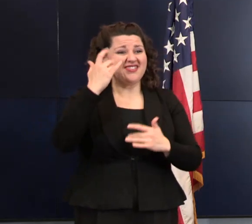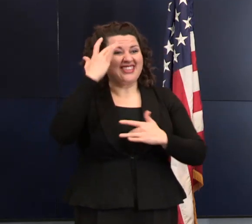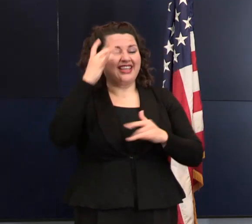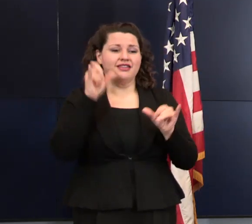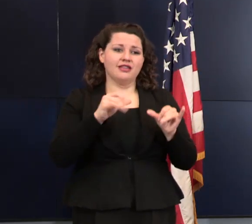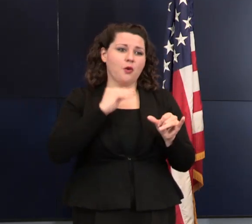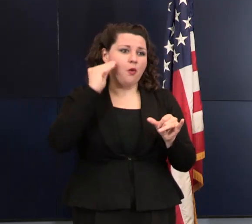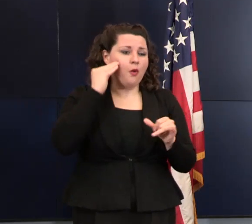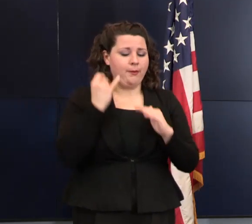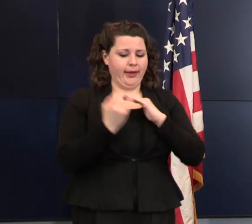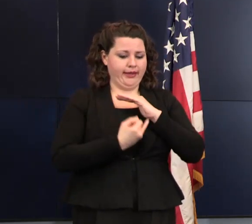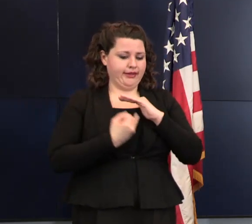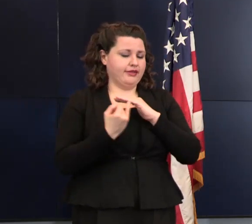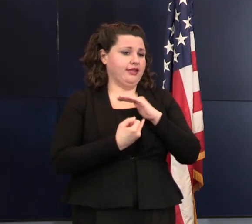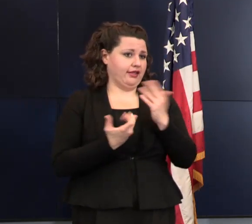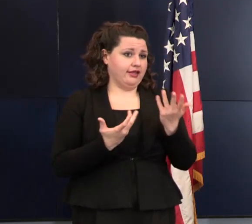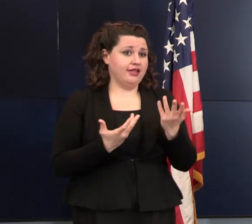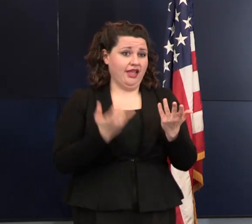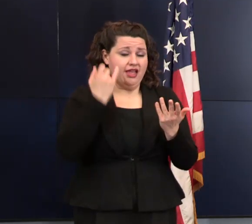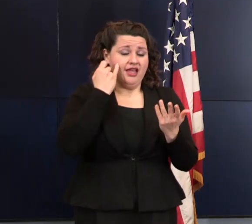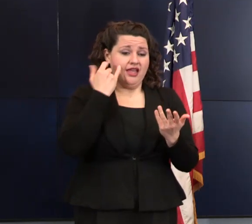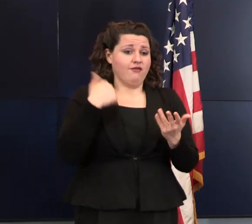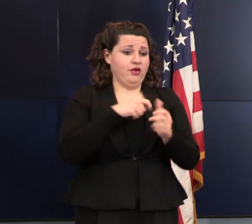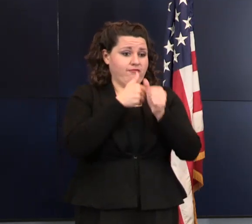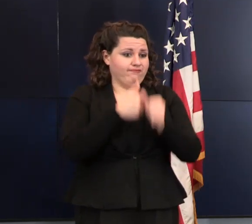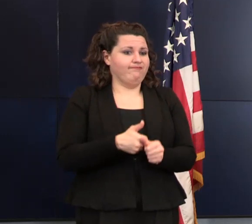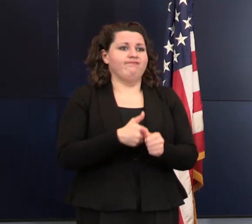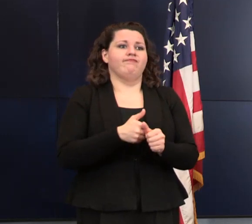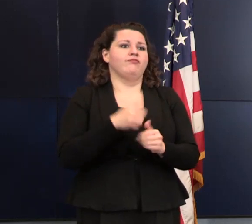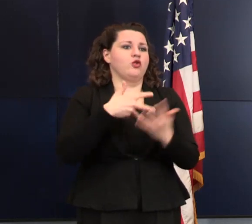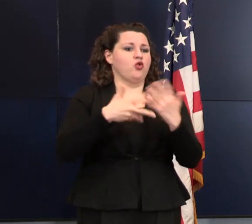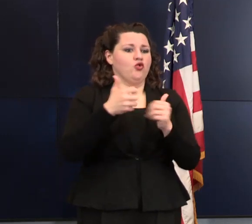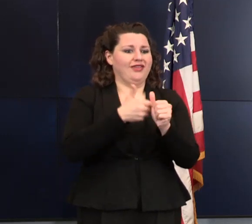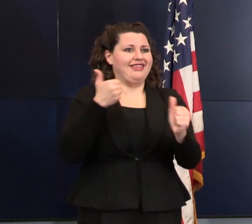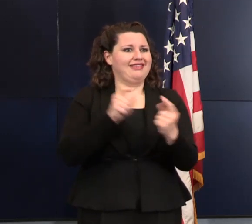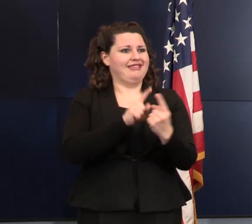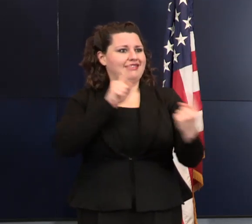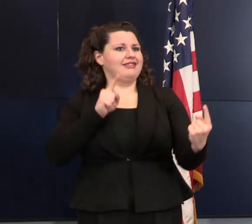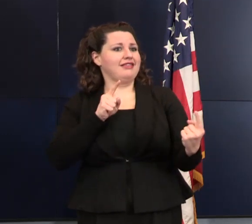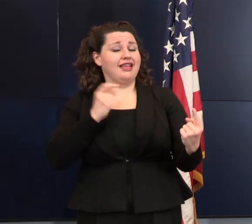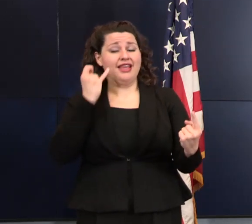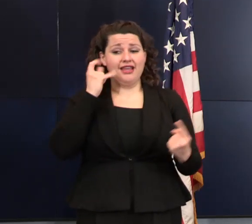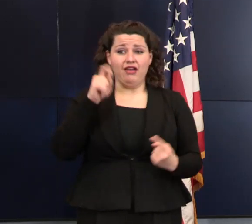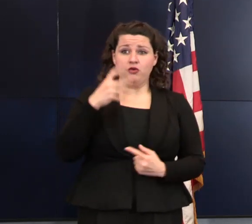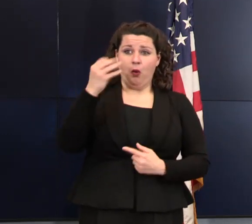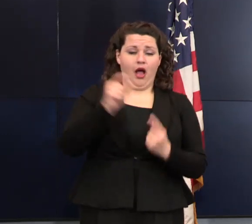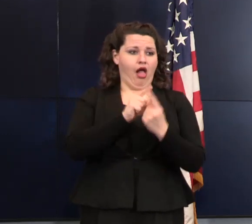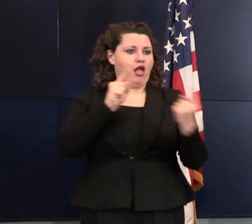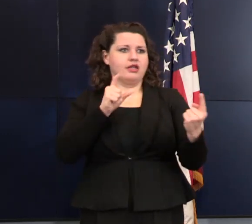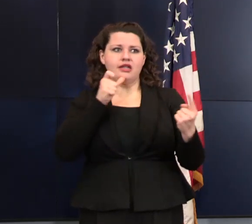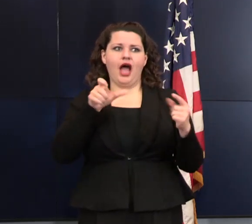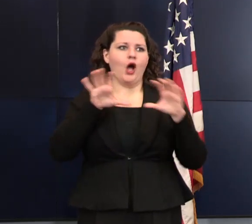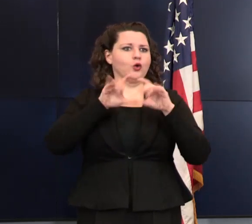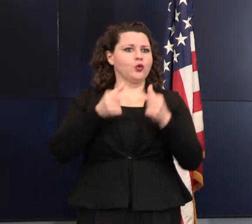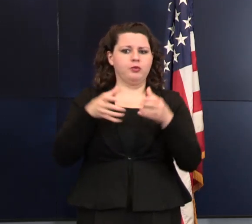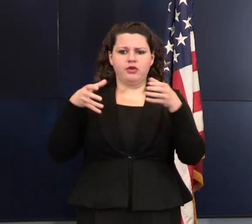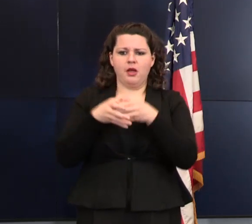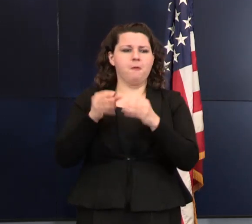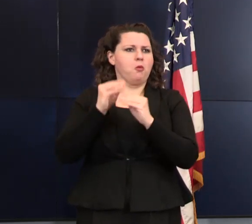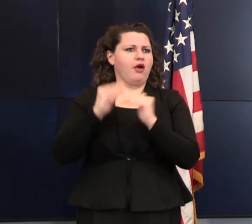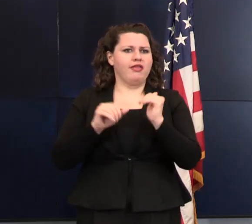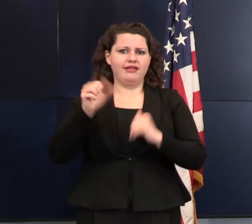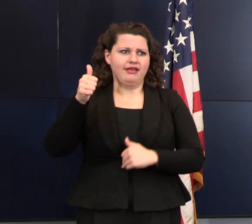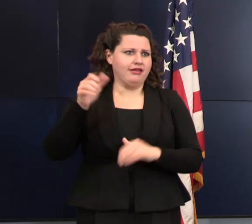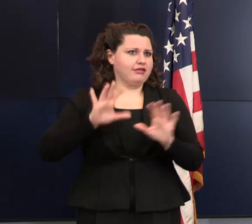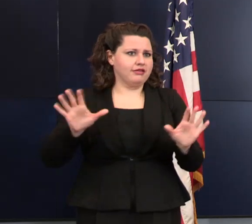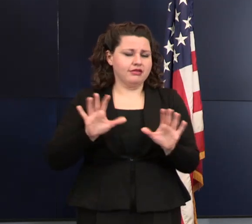and isolate yourself. And if we practice social distancing, if you have to go out, do not gather in groups of more than 10.